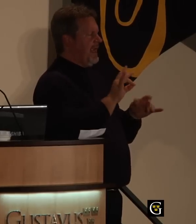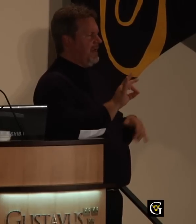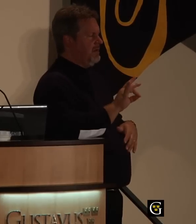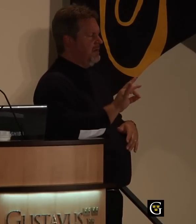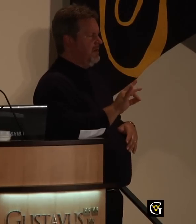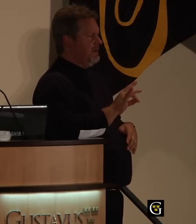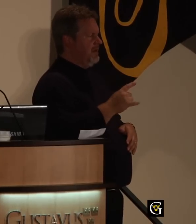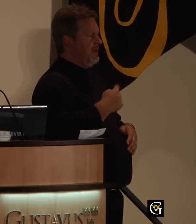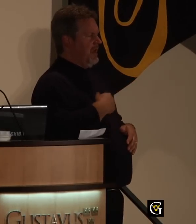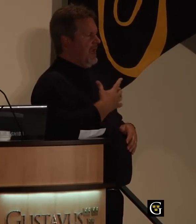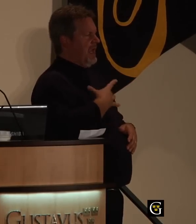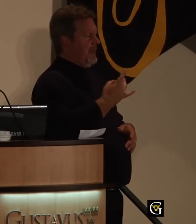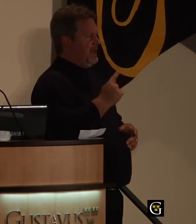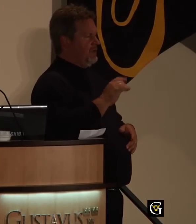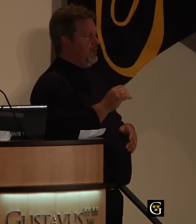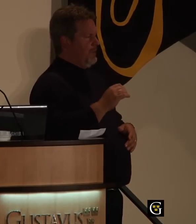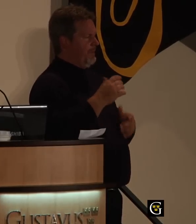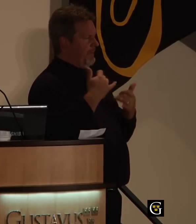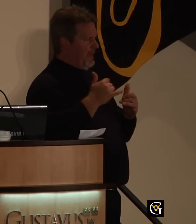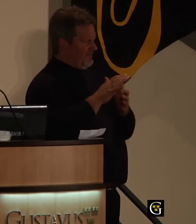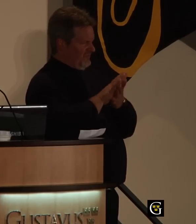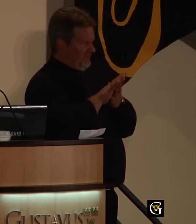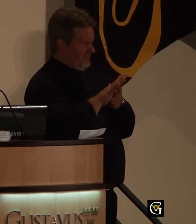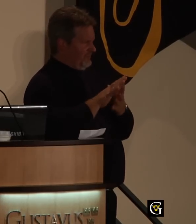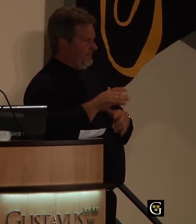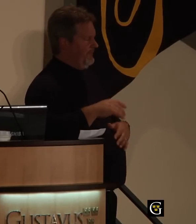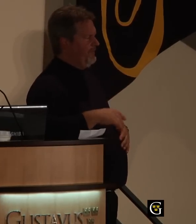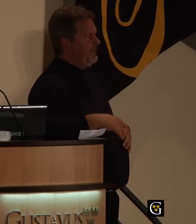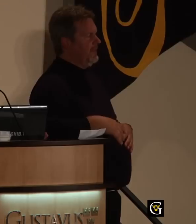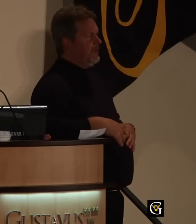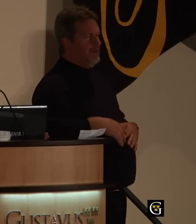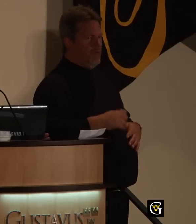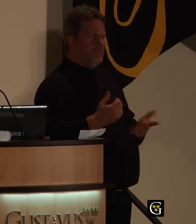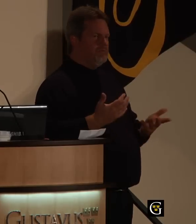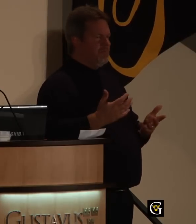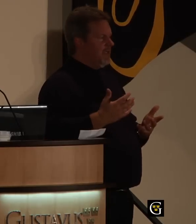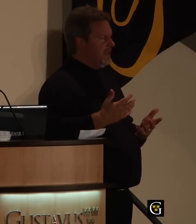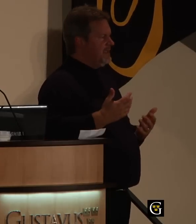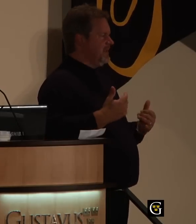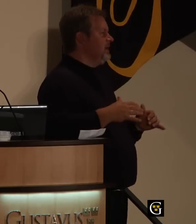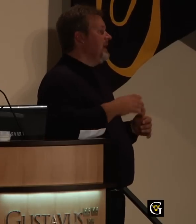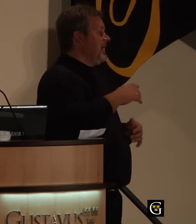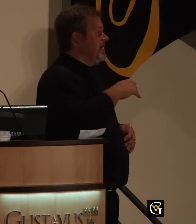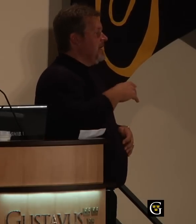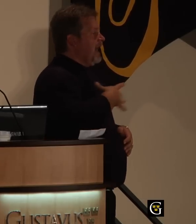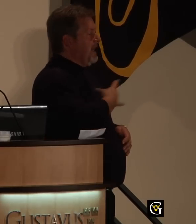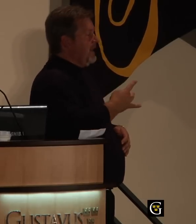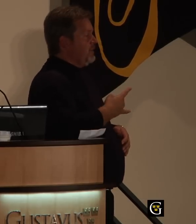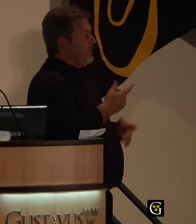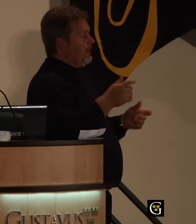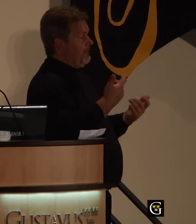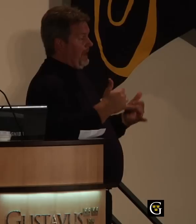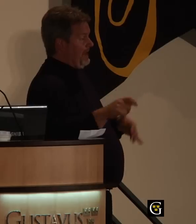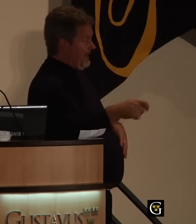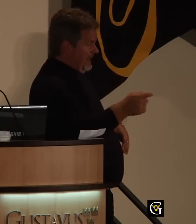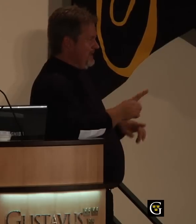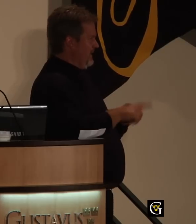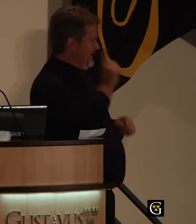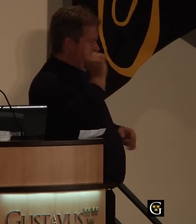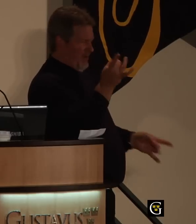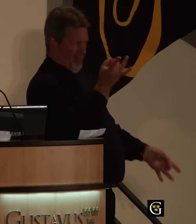I'd like to play tennis. So it's fairly unambiguous, right? I'd like to play tennis. But it sounds awful, doesn't